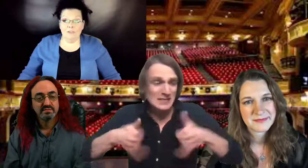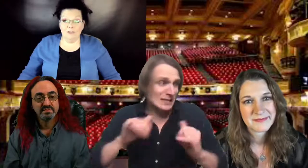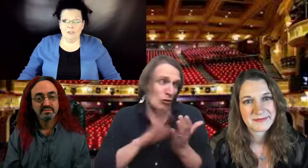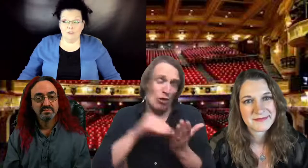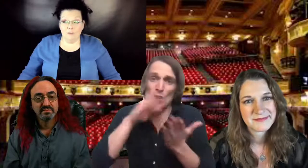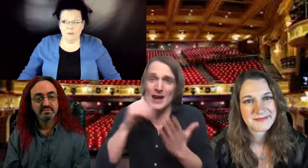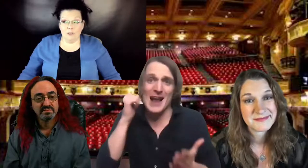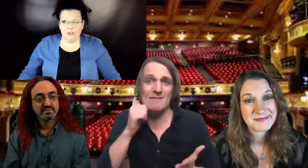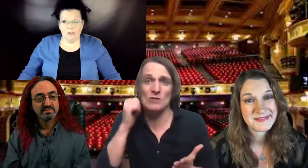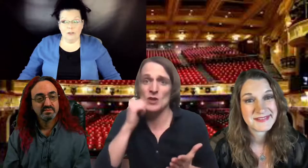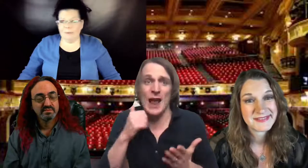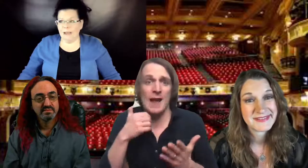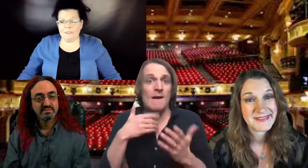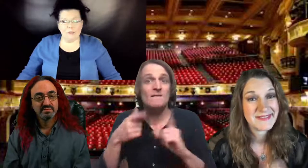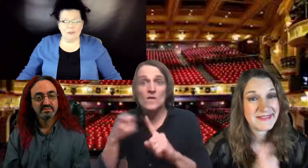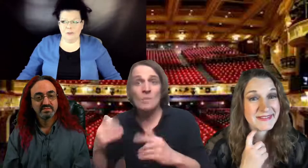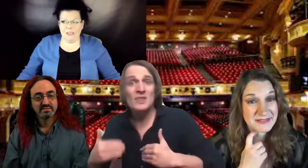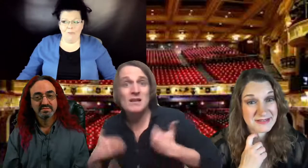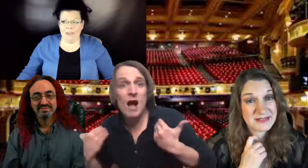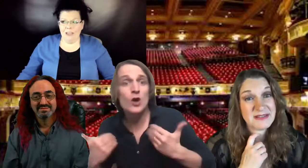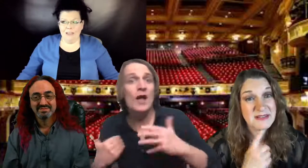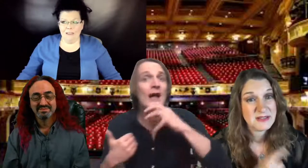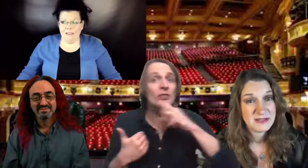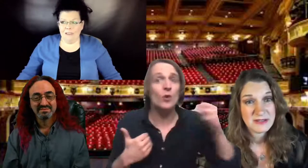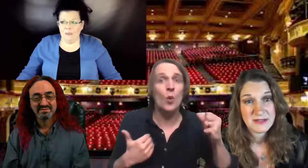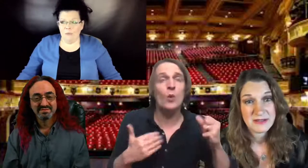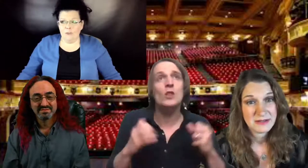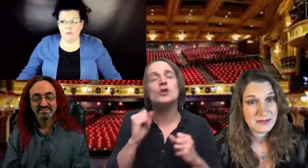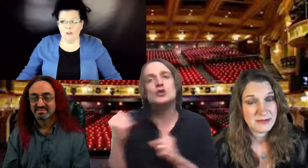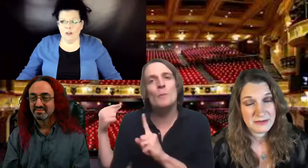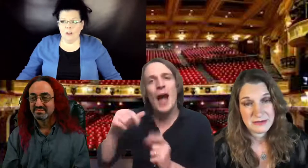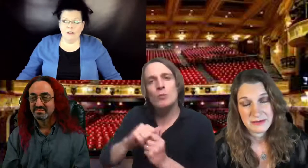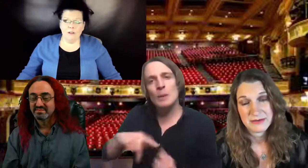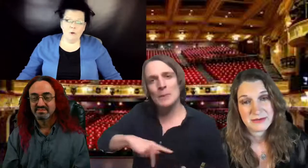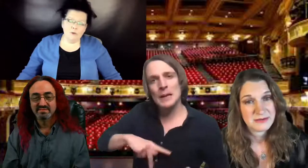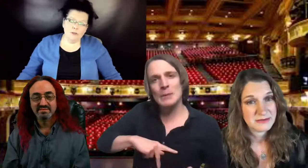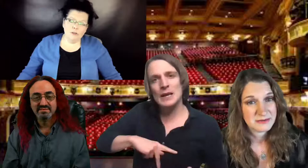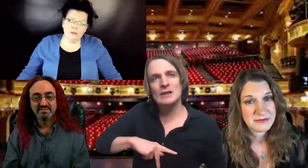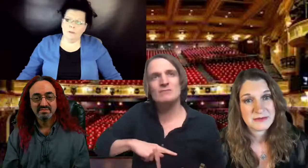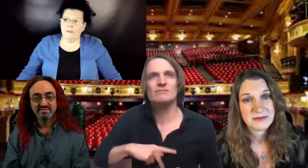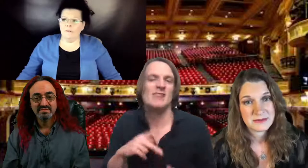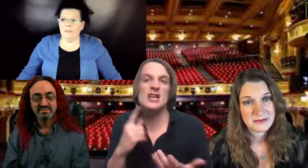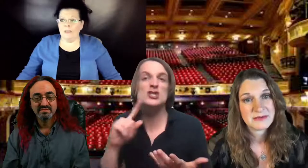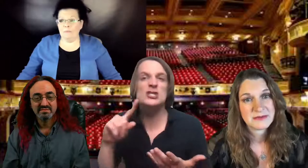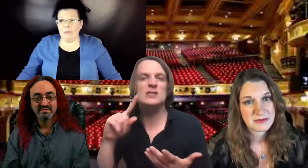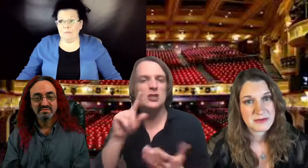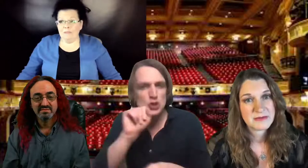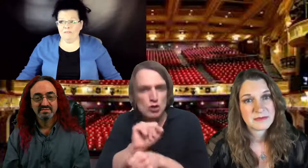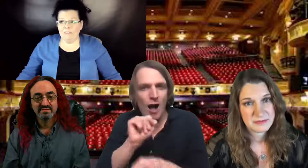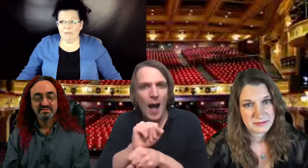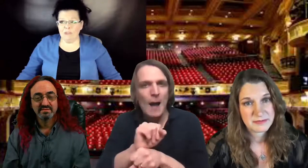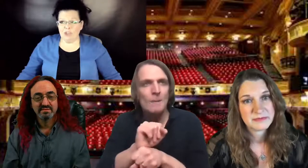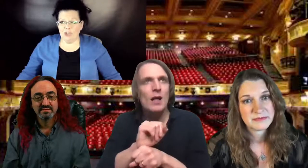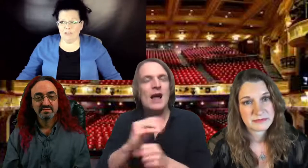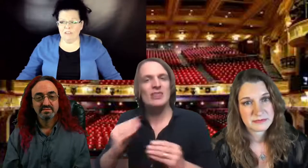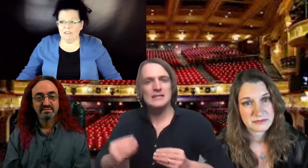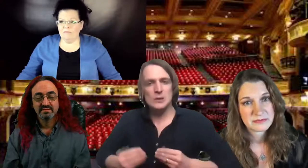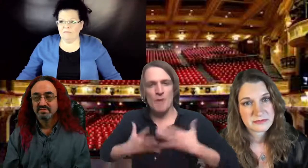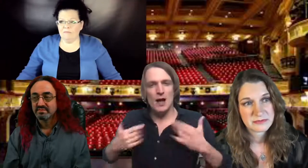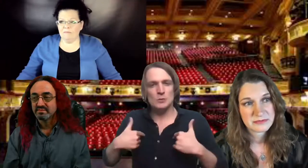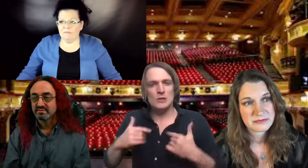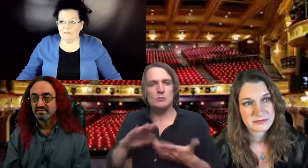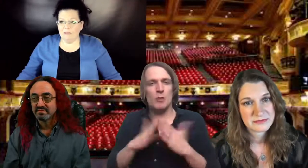have so much to learn. I mean, I'm still learning every day, whether you're young, older, like in Pippin, it was